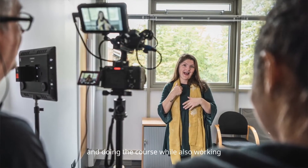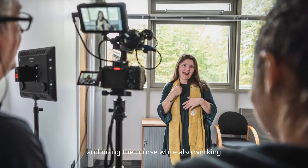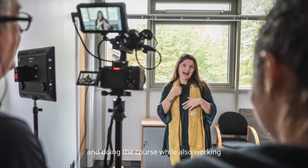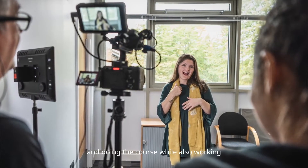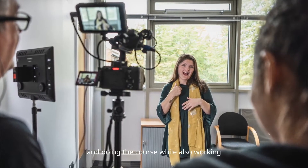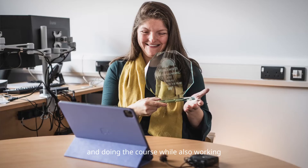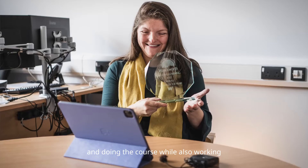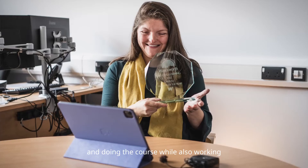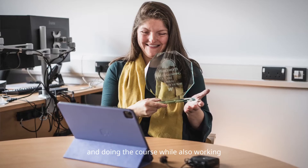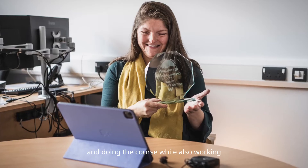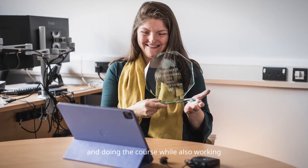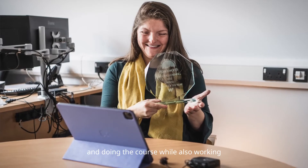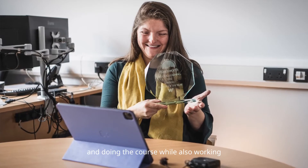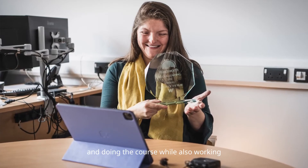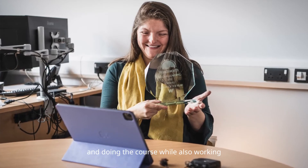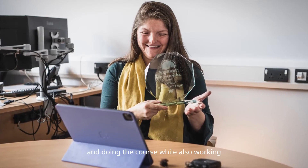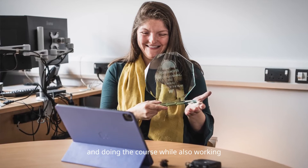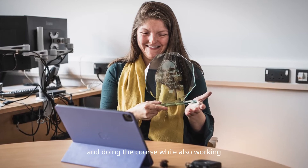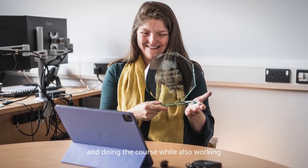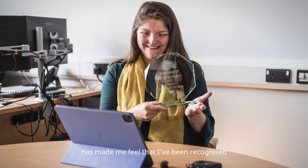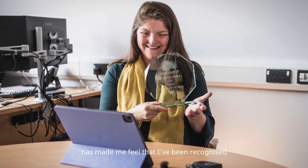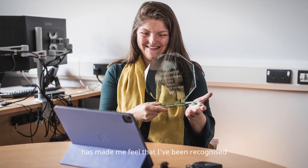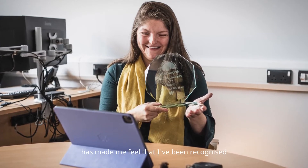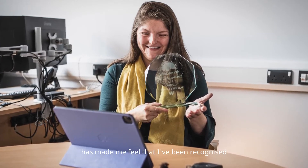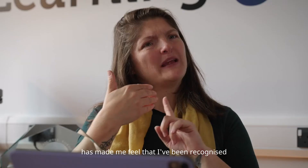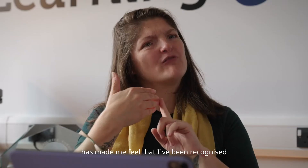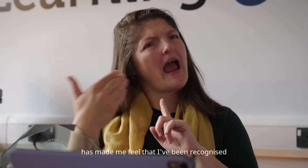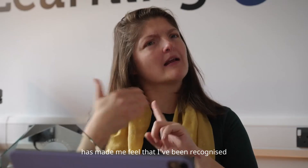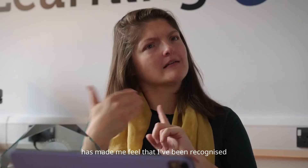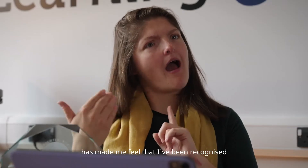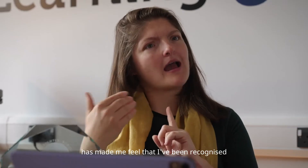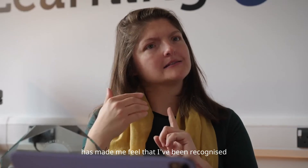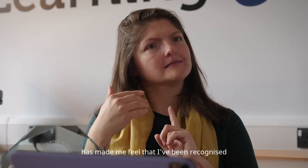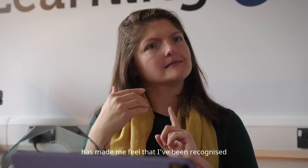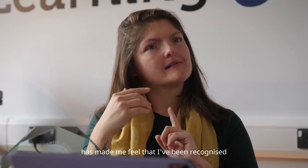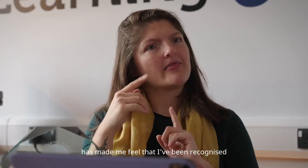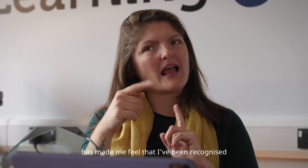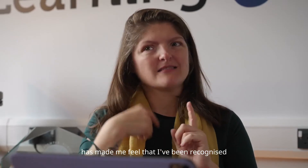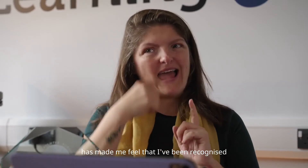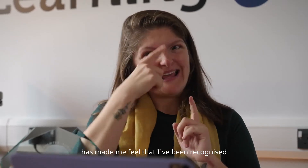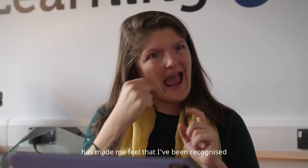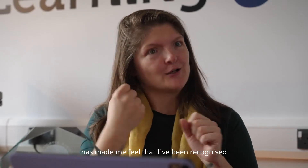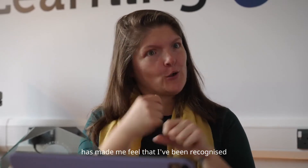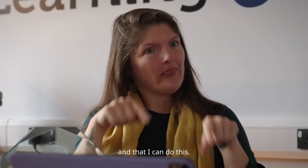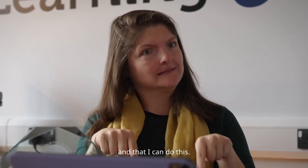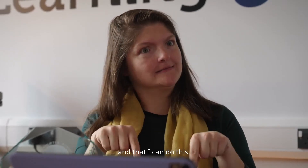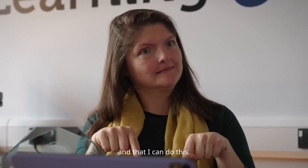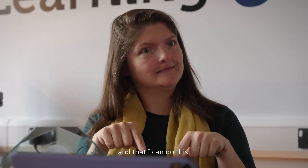the course while also working has kind of made me feel that I've been recognised and that I can do